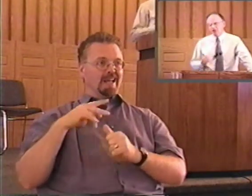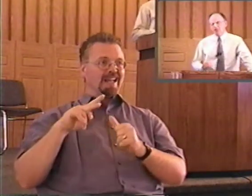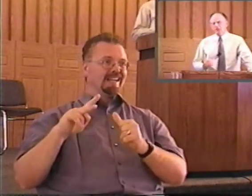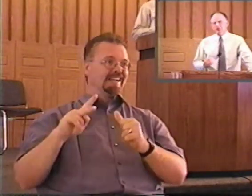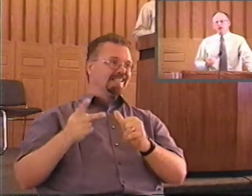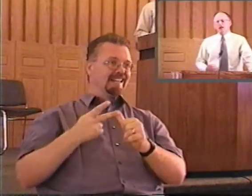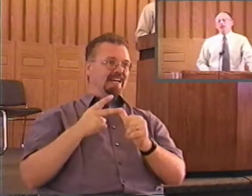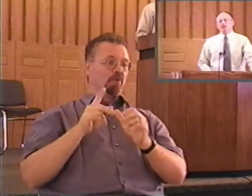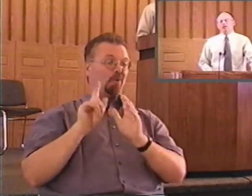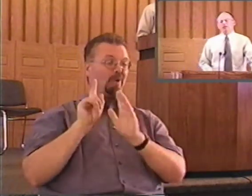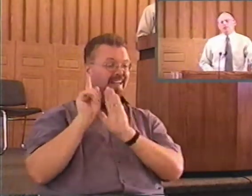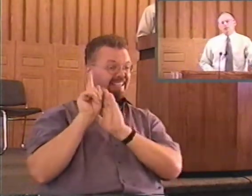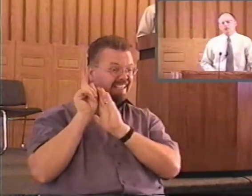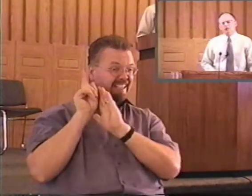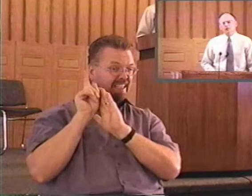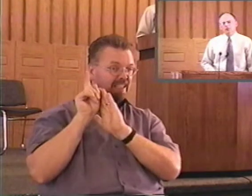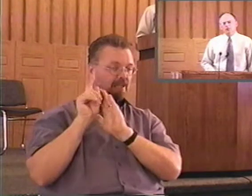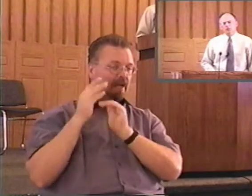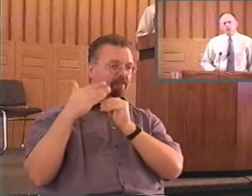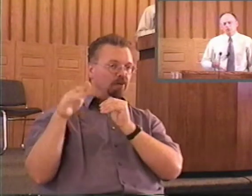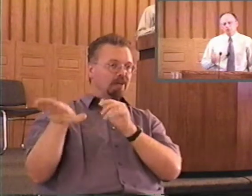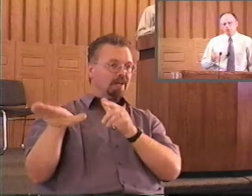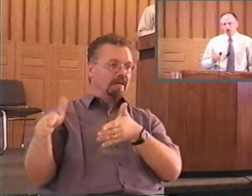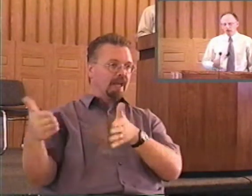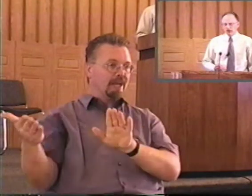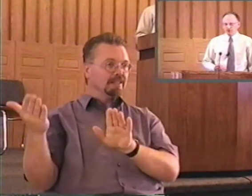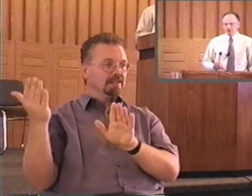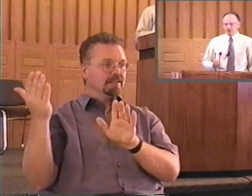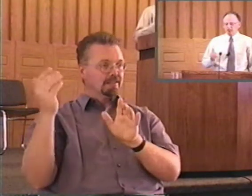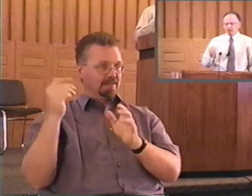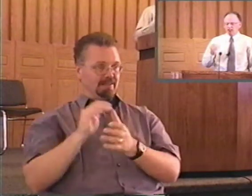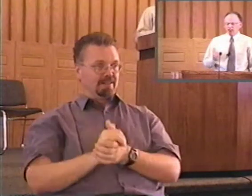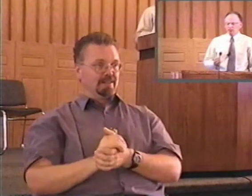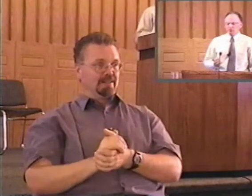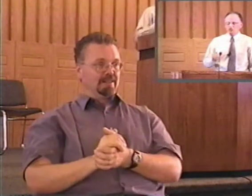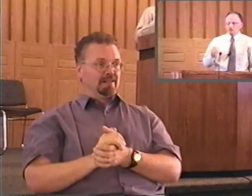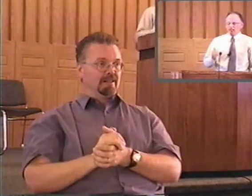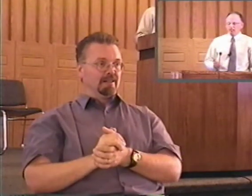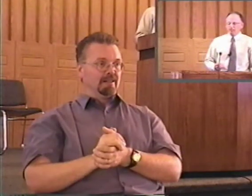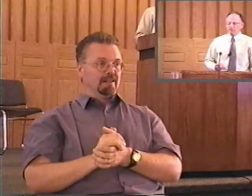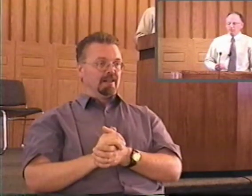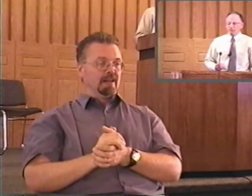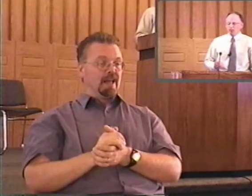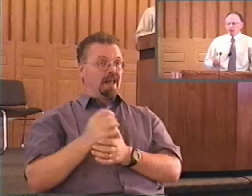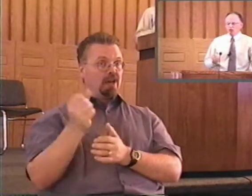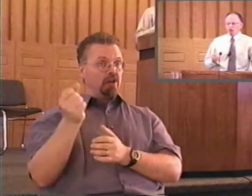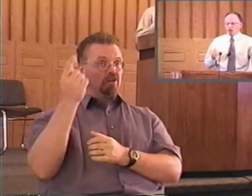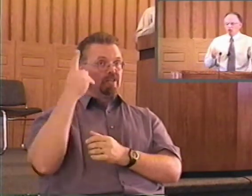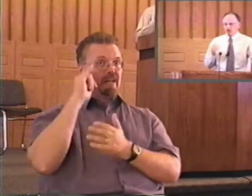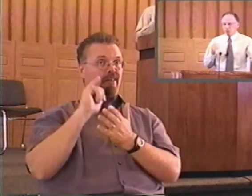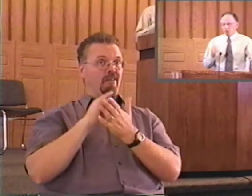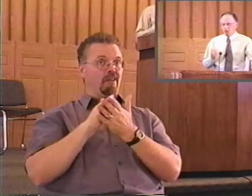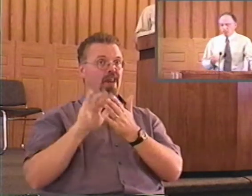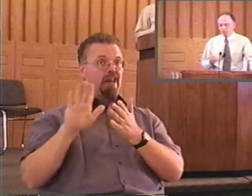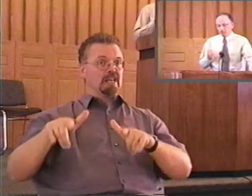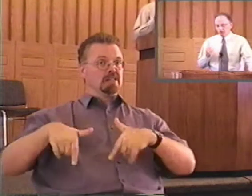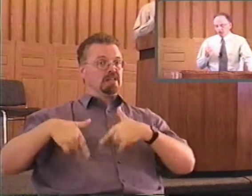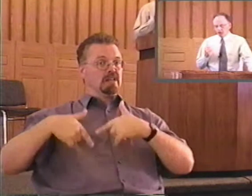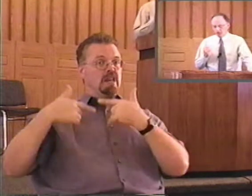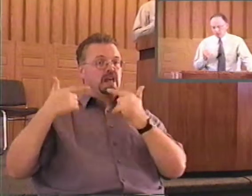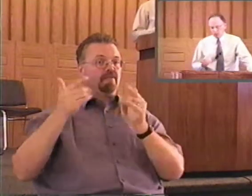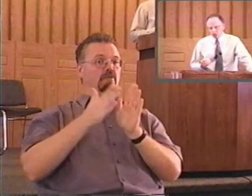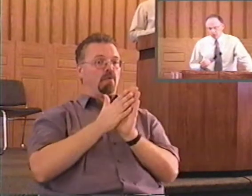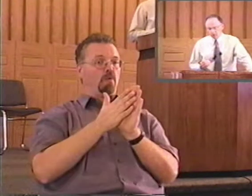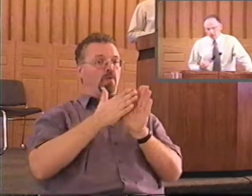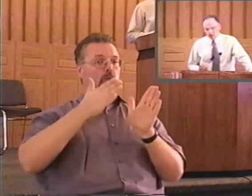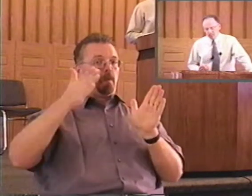second after he dies, and realizing that his life has been up